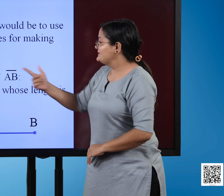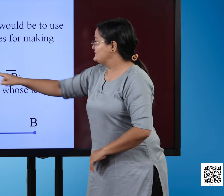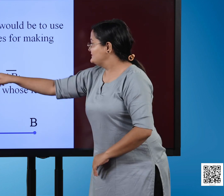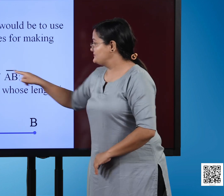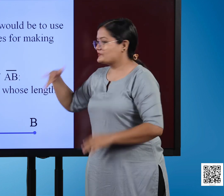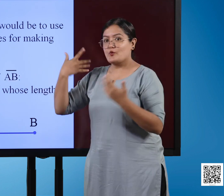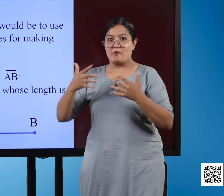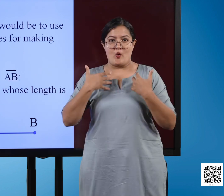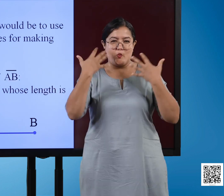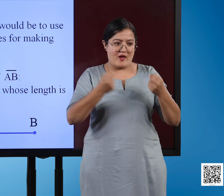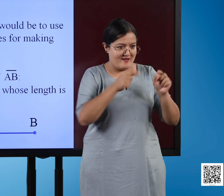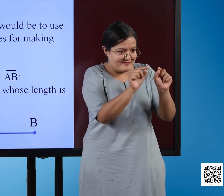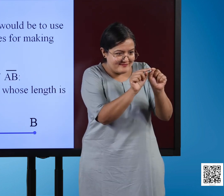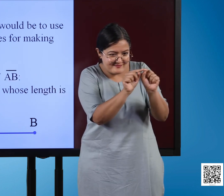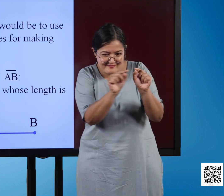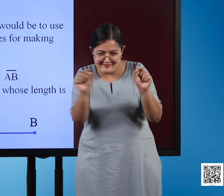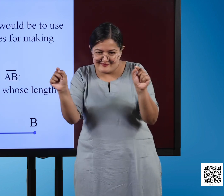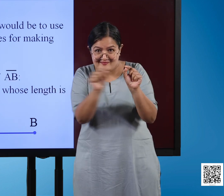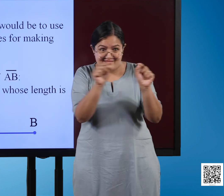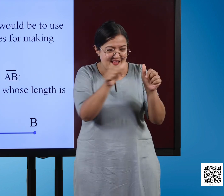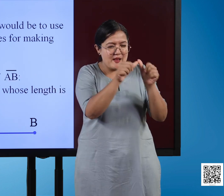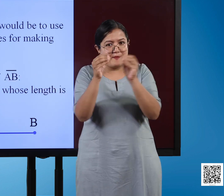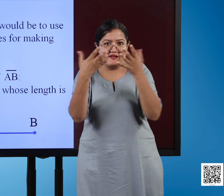To make a copy of line segment AB,